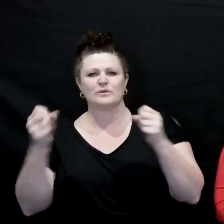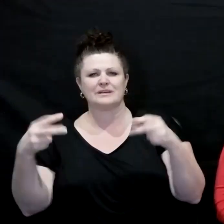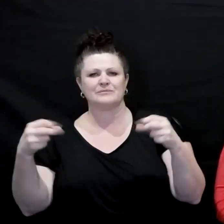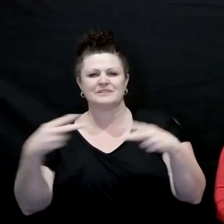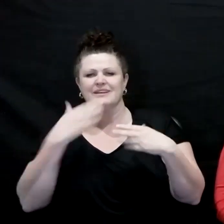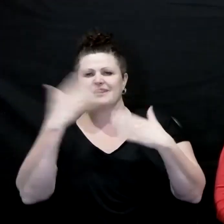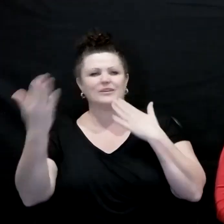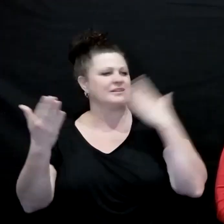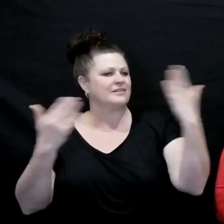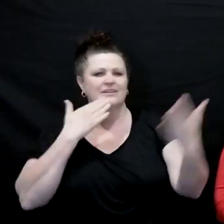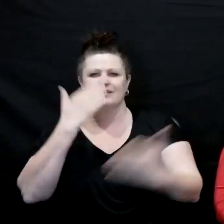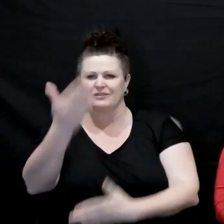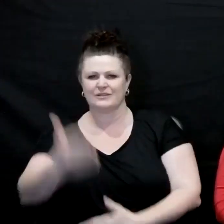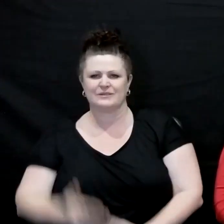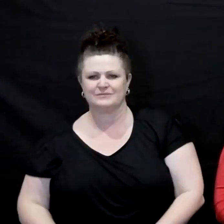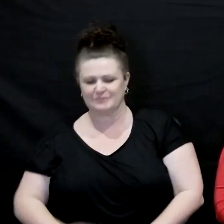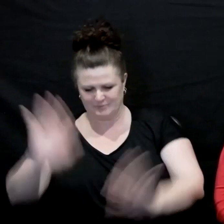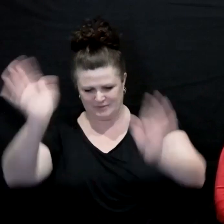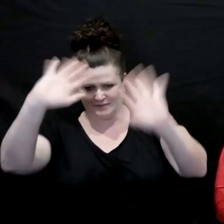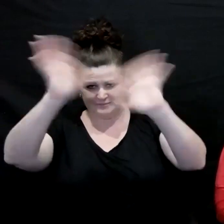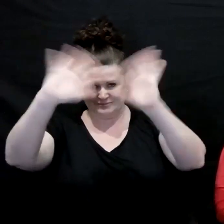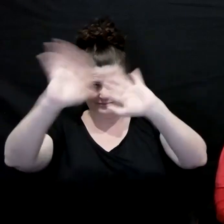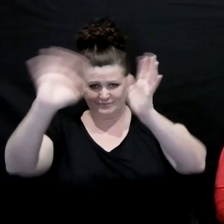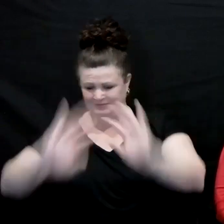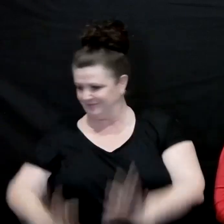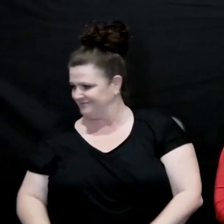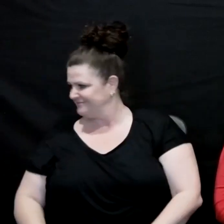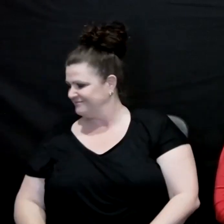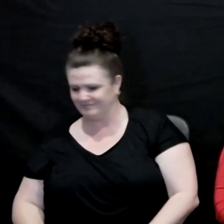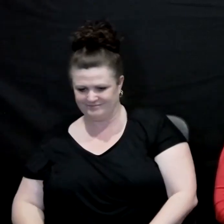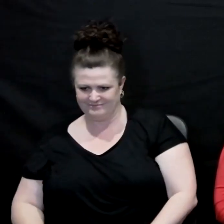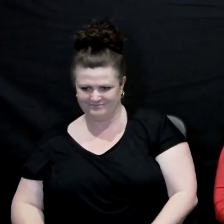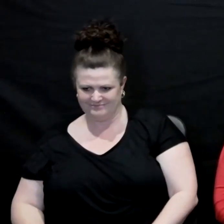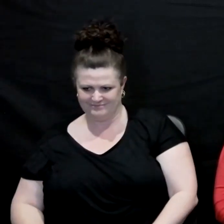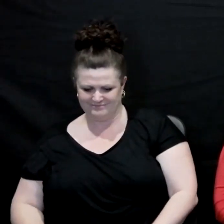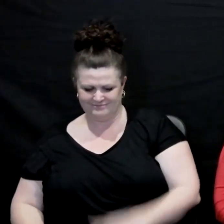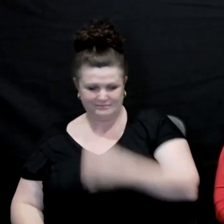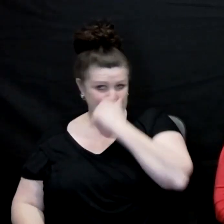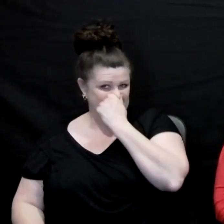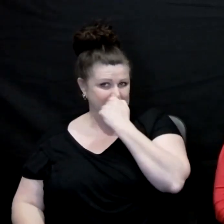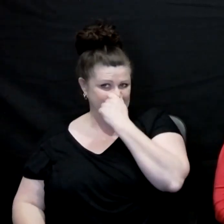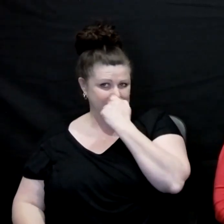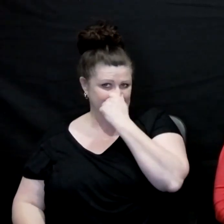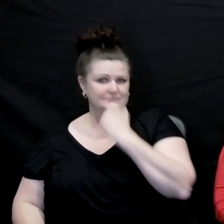Mary. Thank you. Thanks, Karen. Bye. Bye, everybody. Bye.